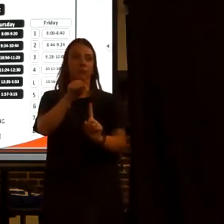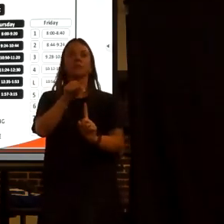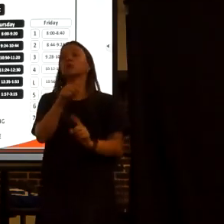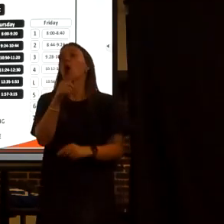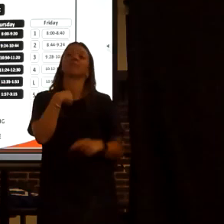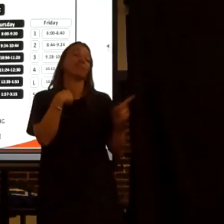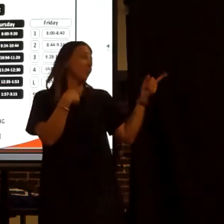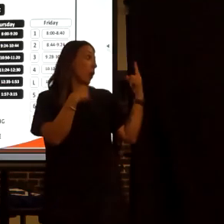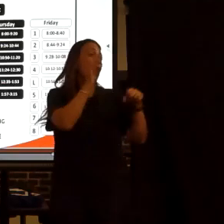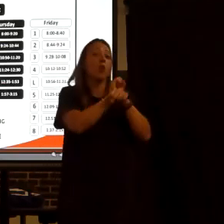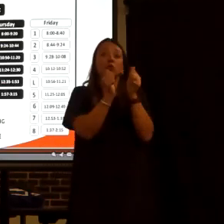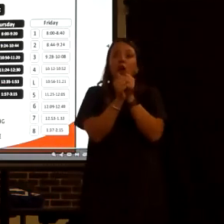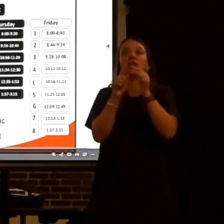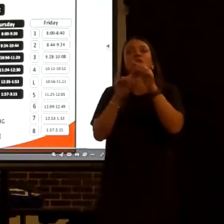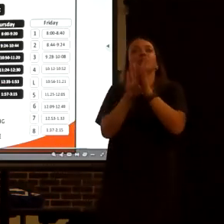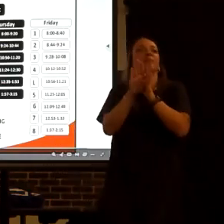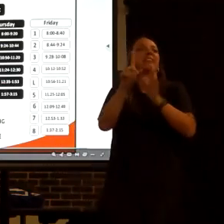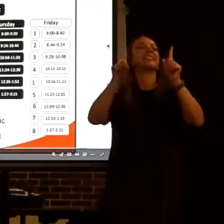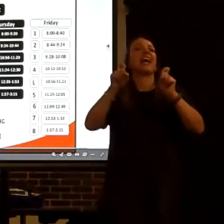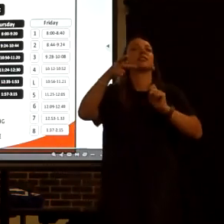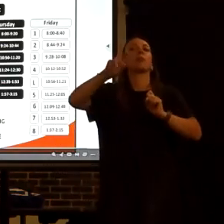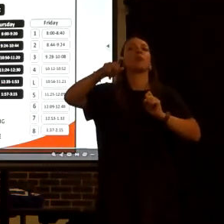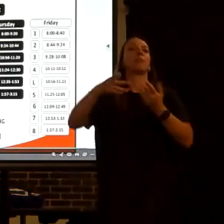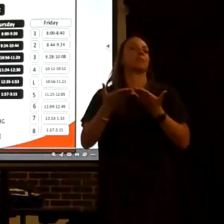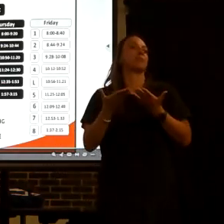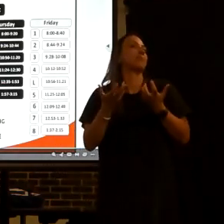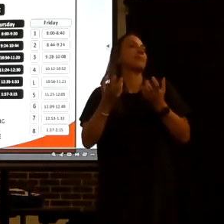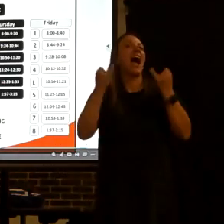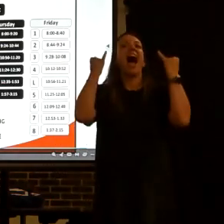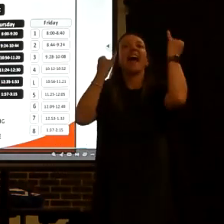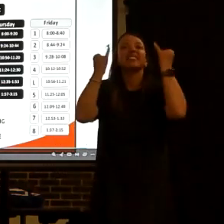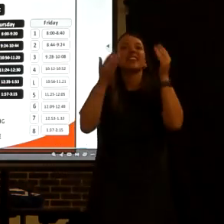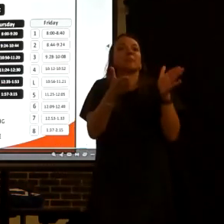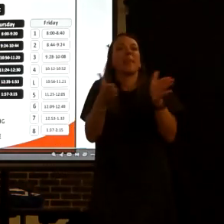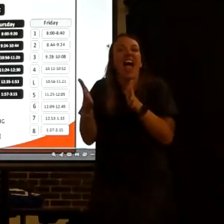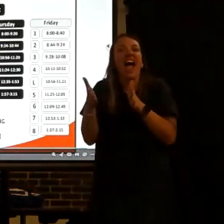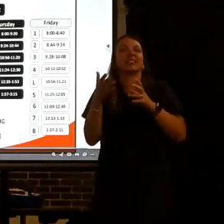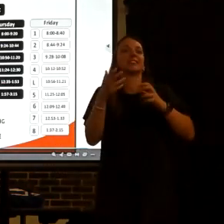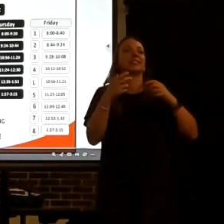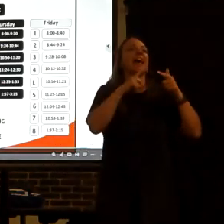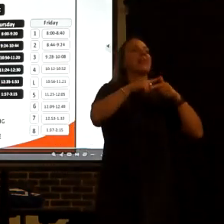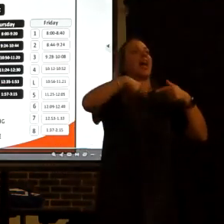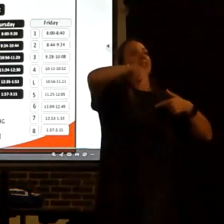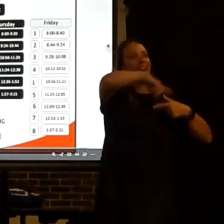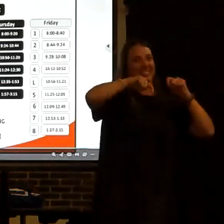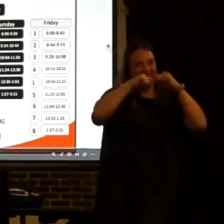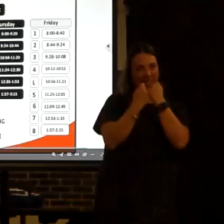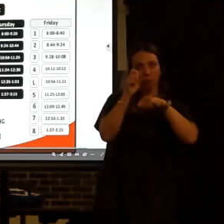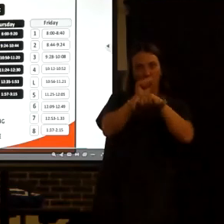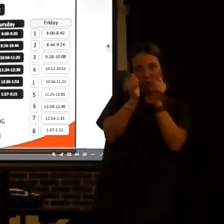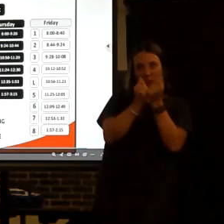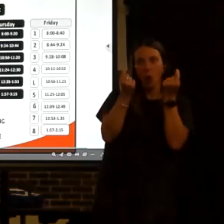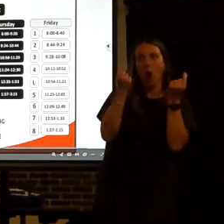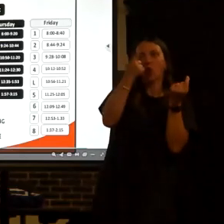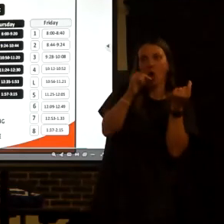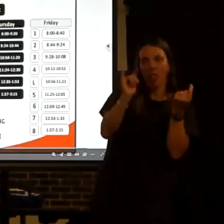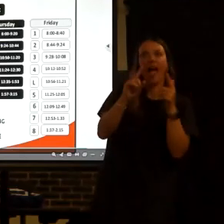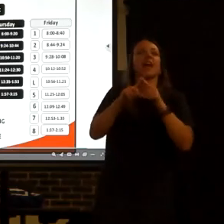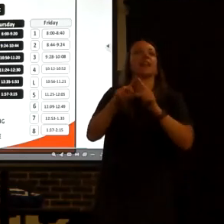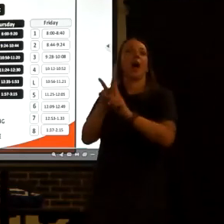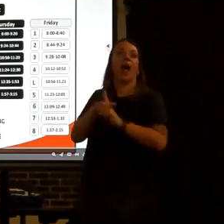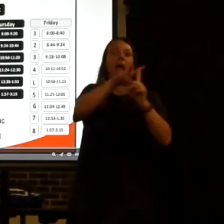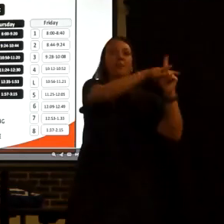8th graders based on the data. So we work together to develop that prep ideas and those plans.